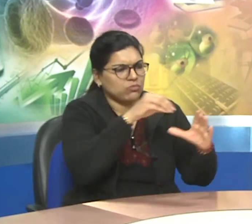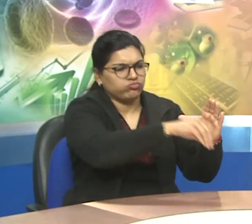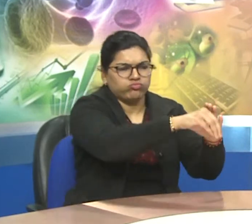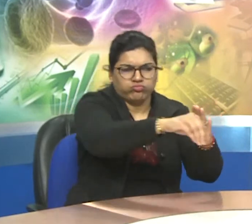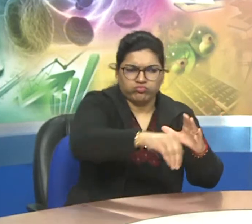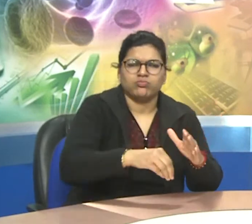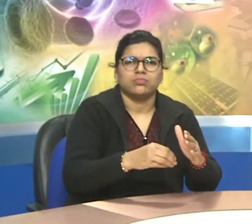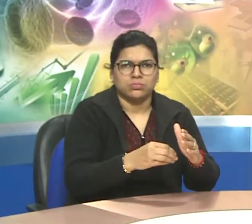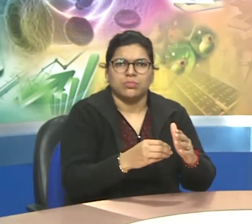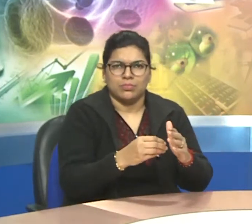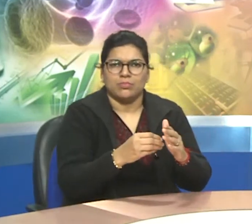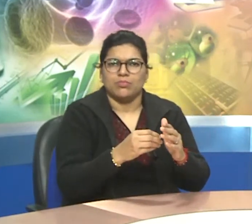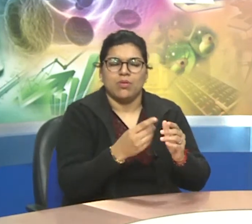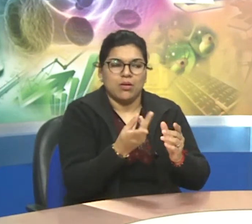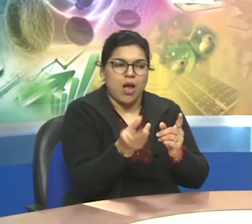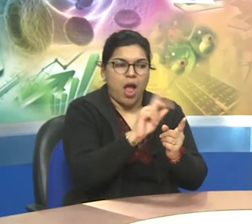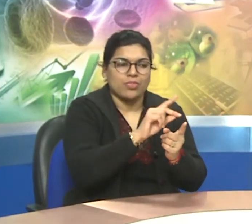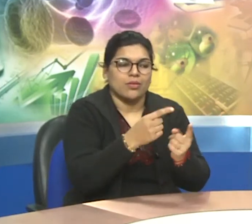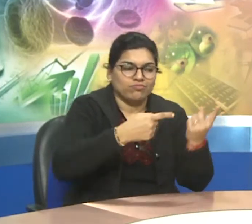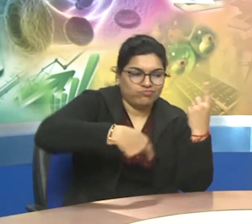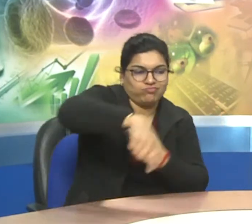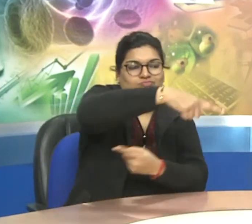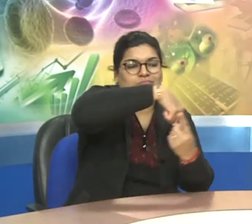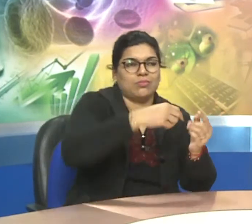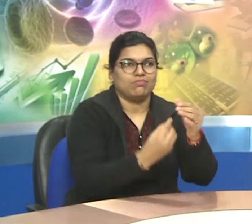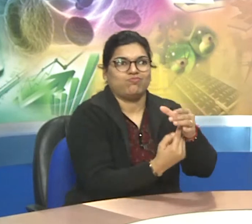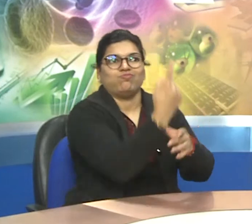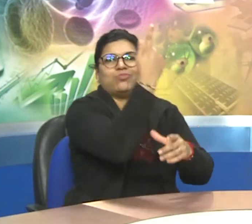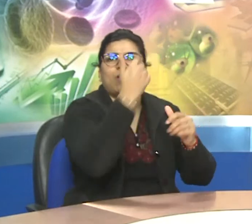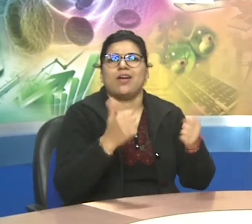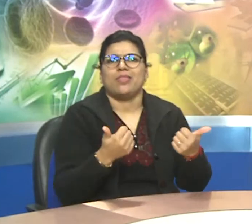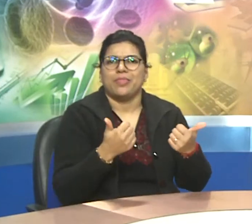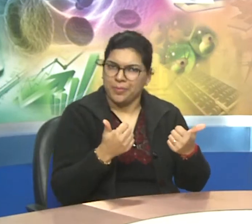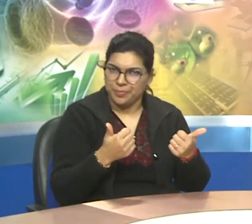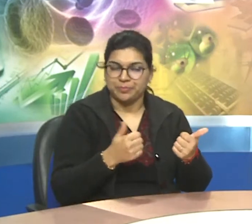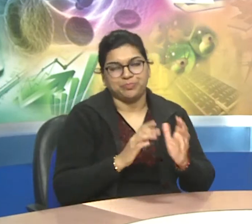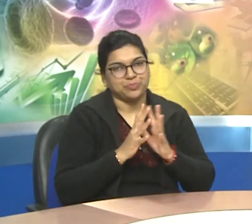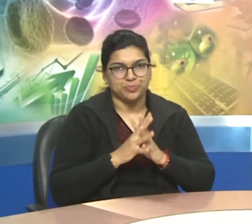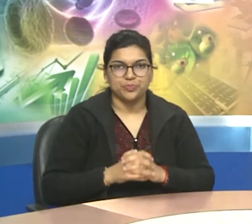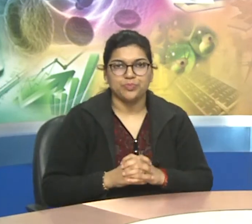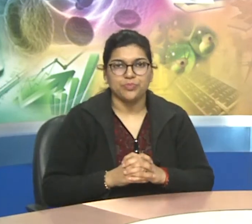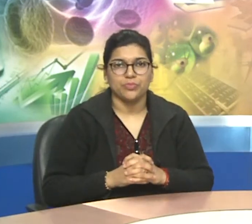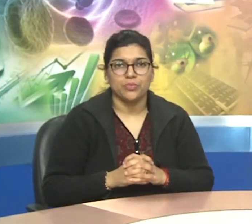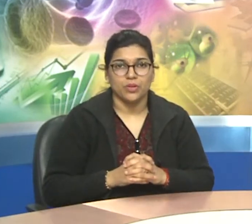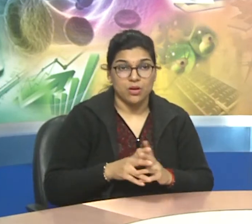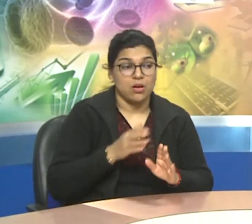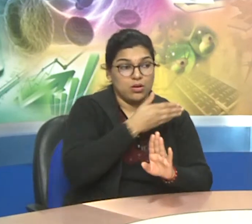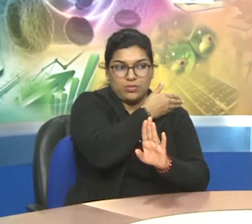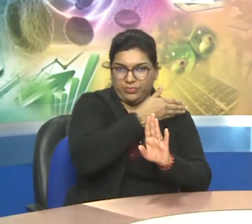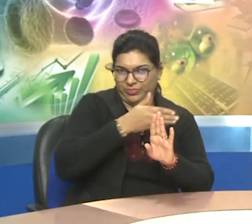Now we can do this activity ourselves so that we can also get manure.